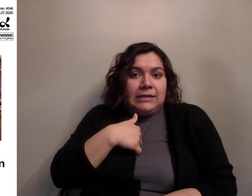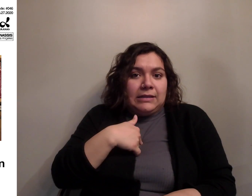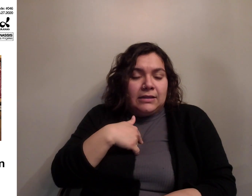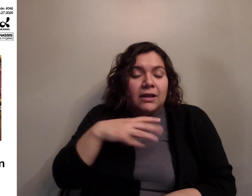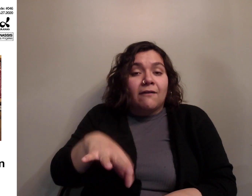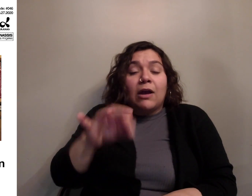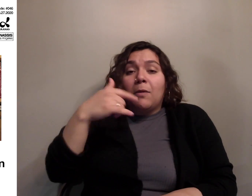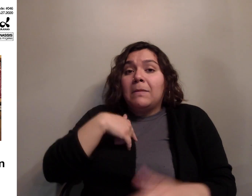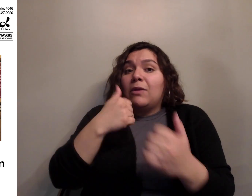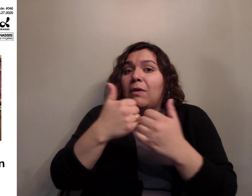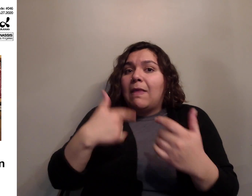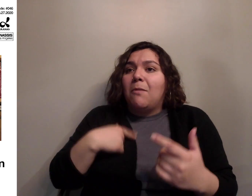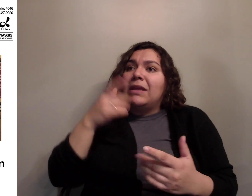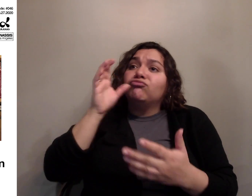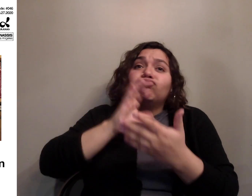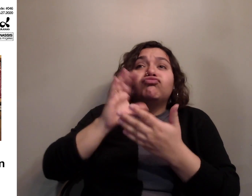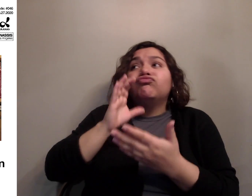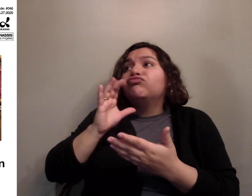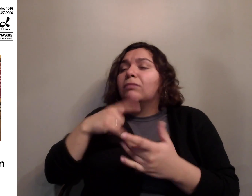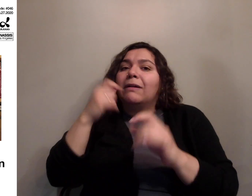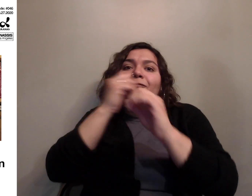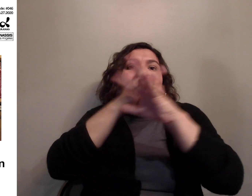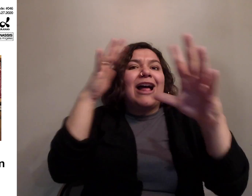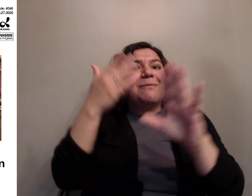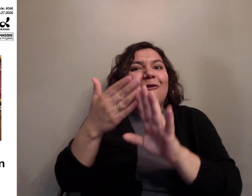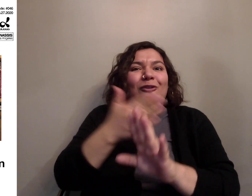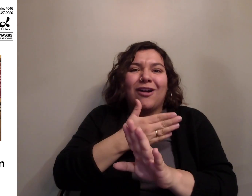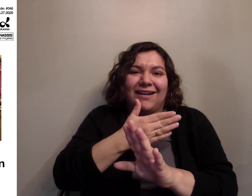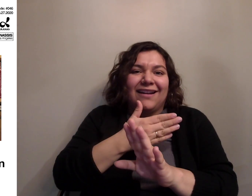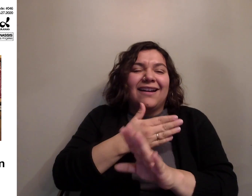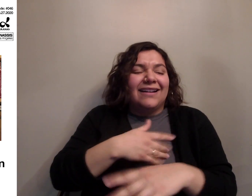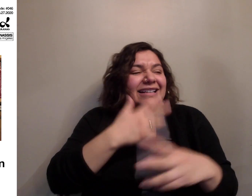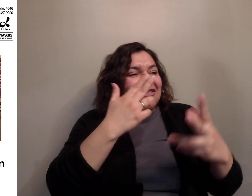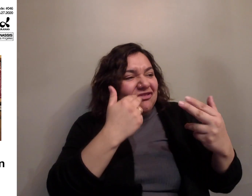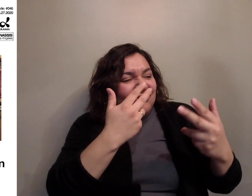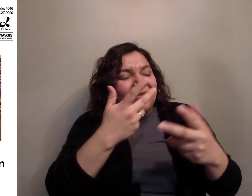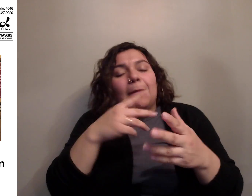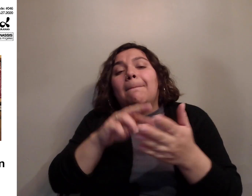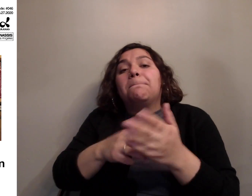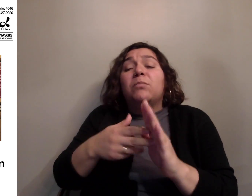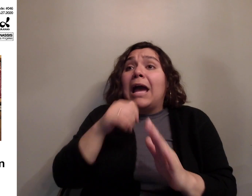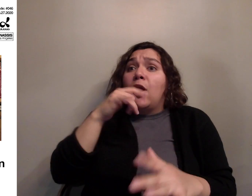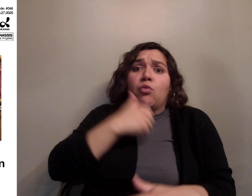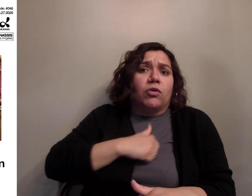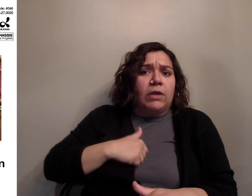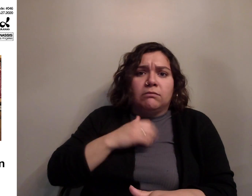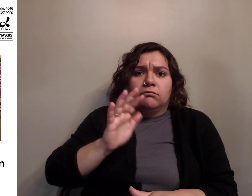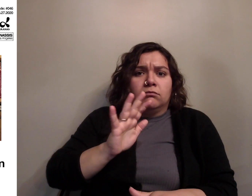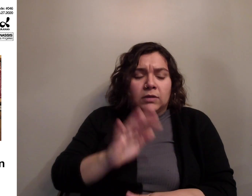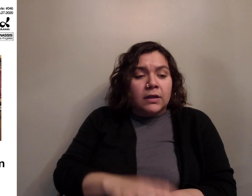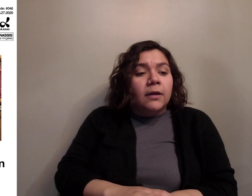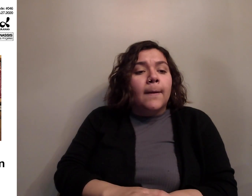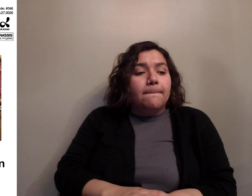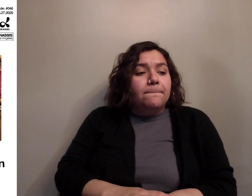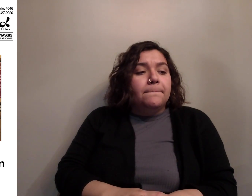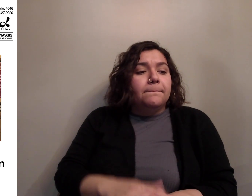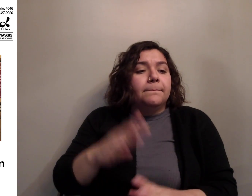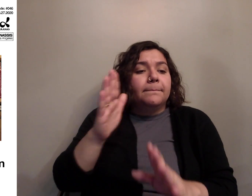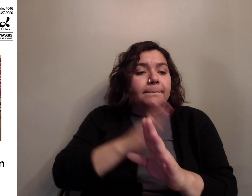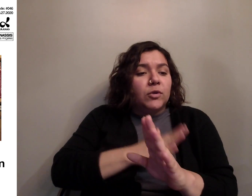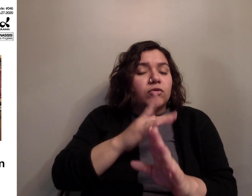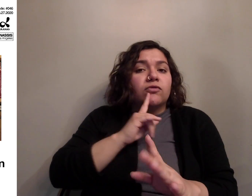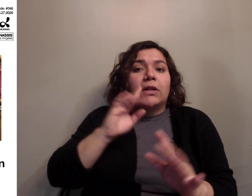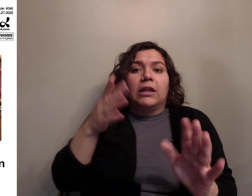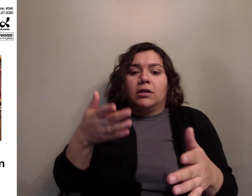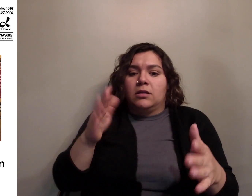it found me, without my having envisioned it in advance. And I don't regret it, of course, at